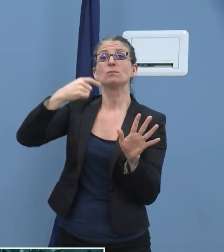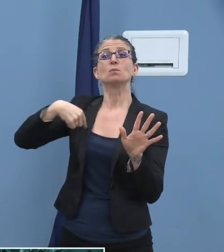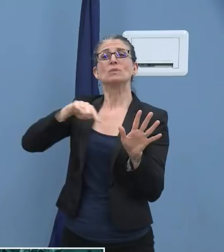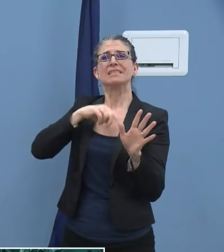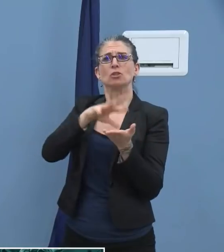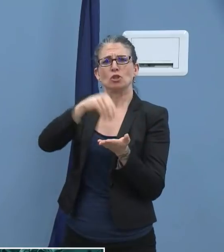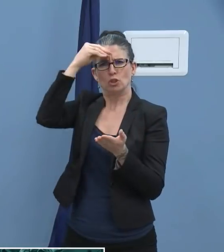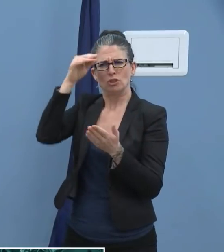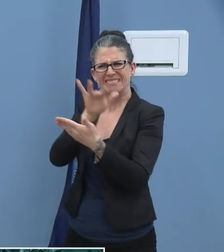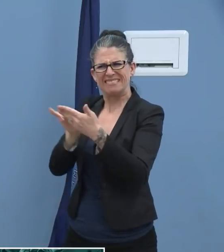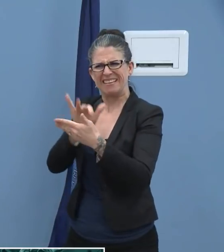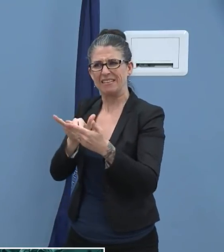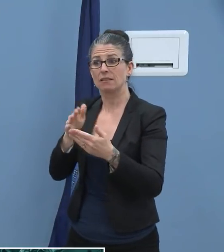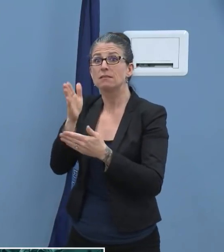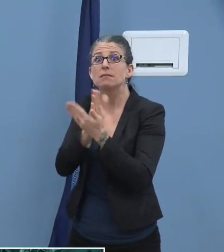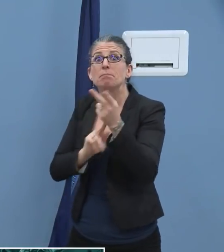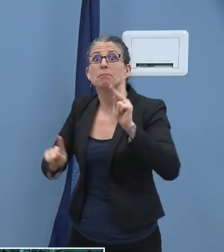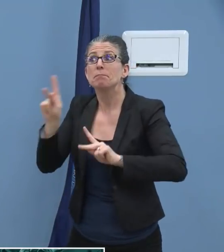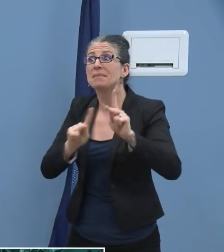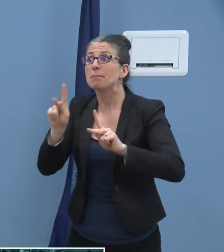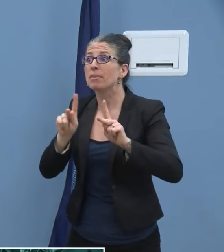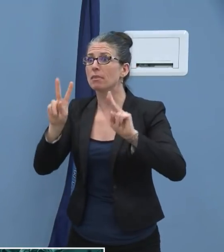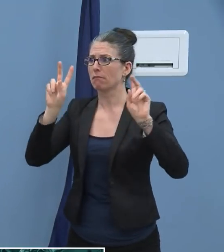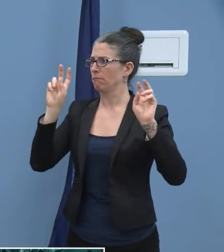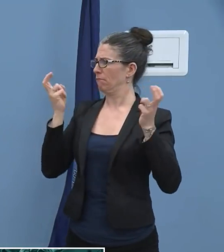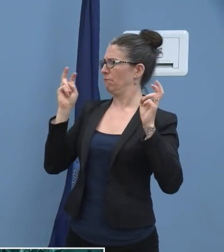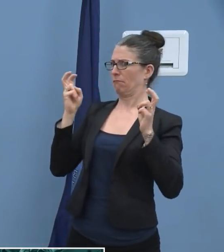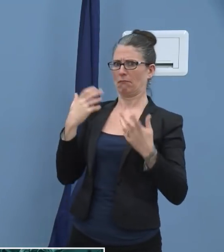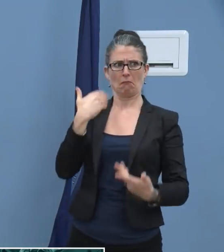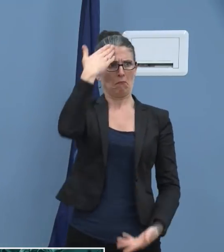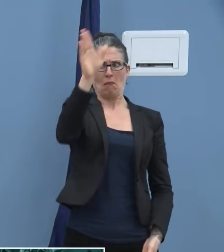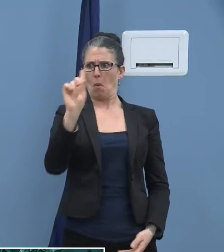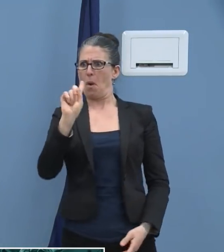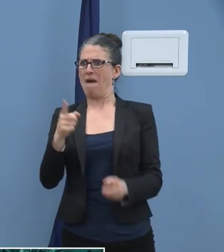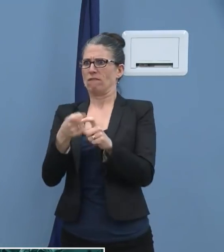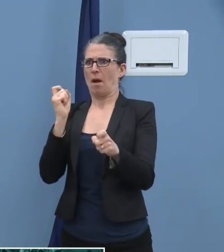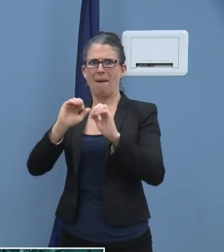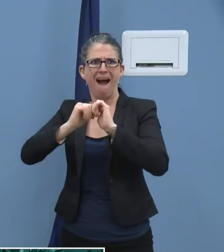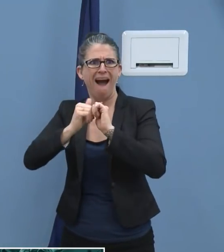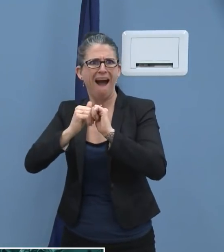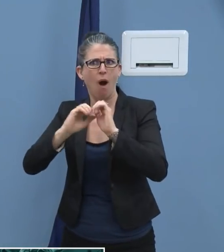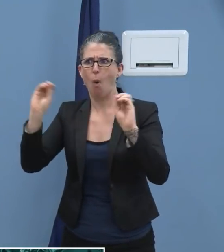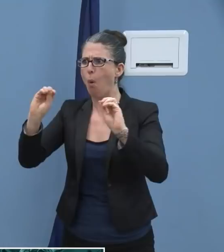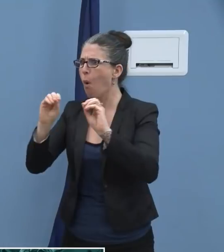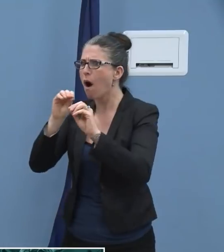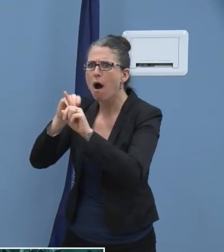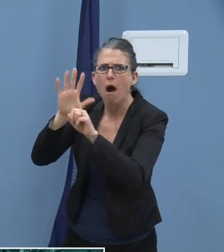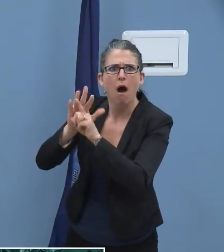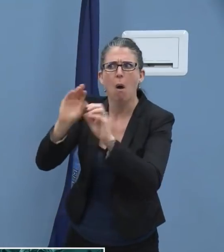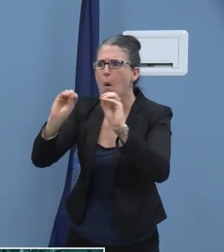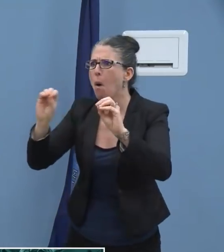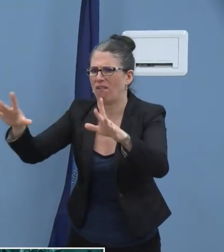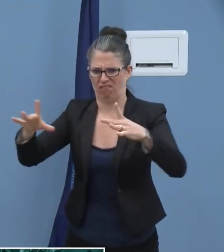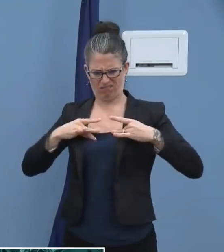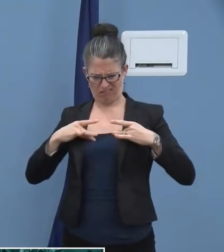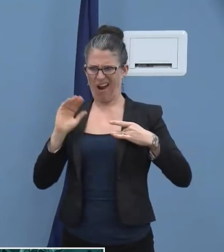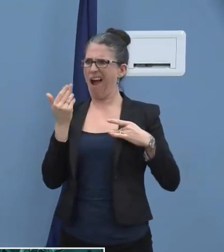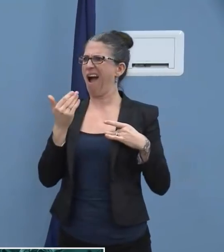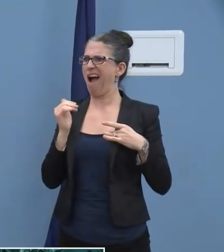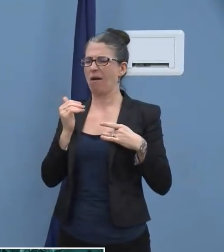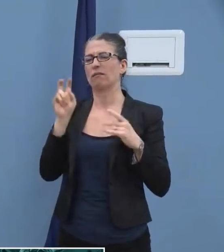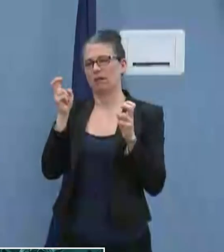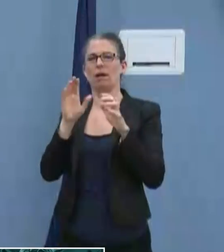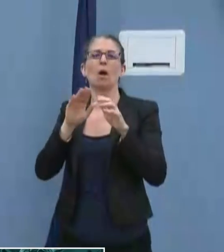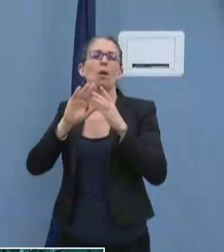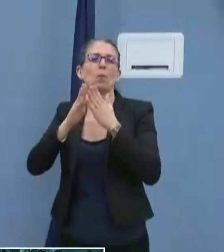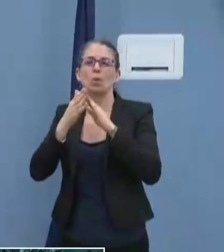looking at on an hour-by-hour basis. And we will continue to keep everyone updated on how the mild versus